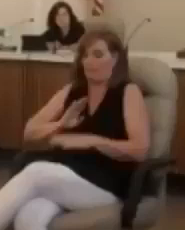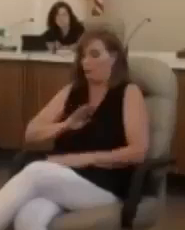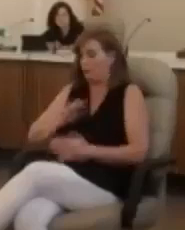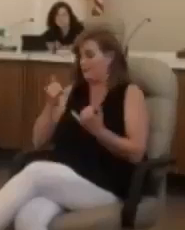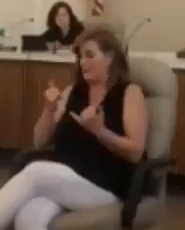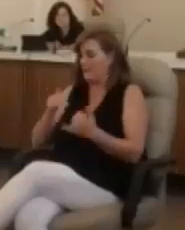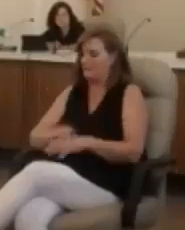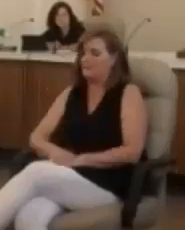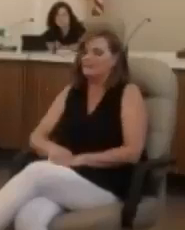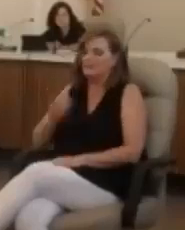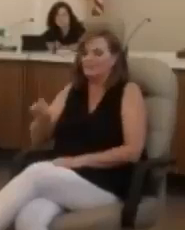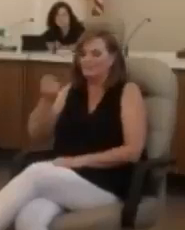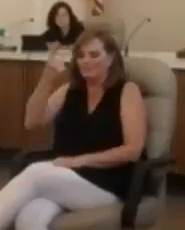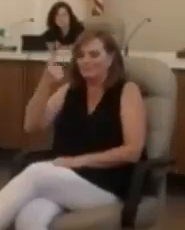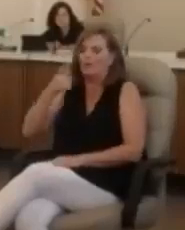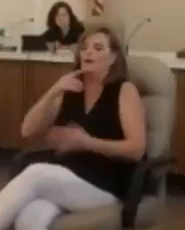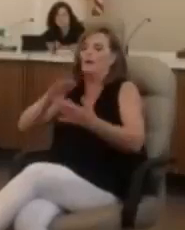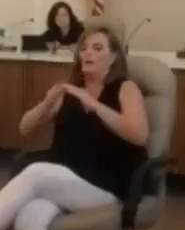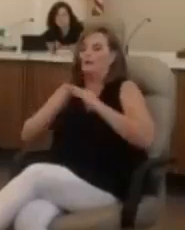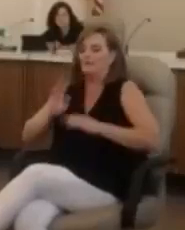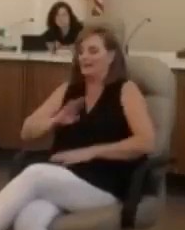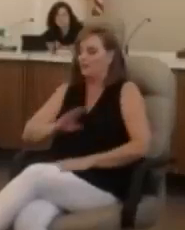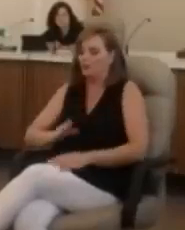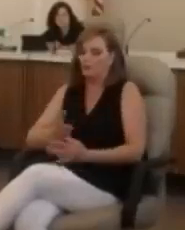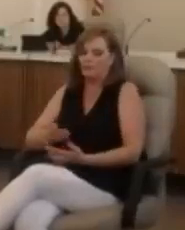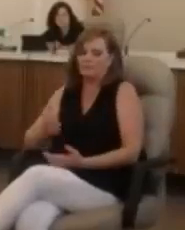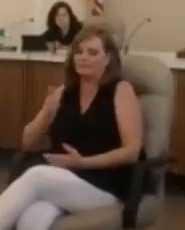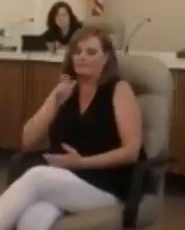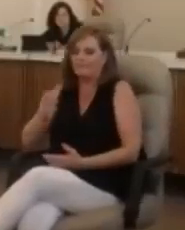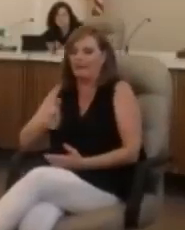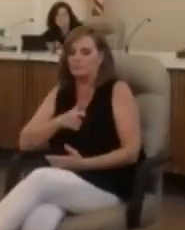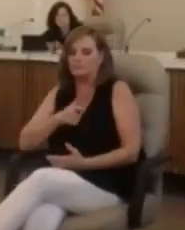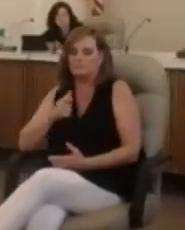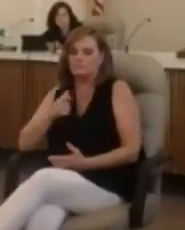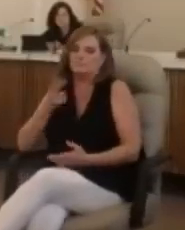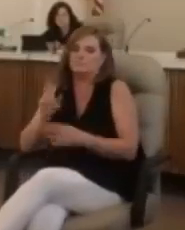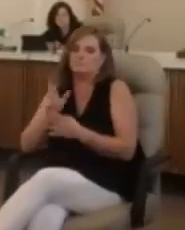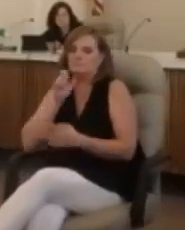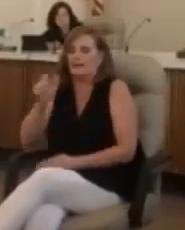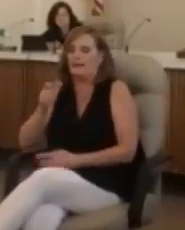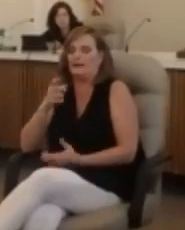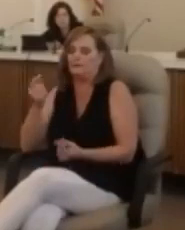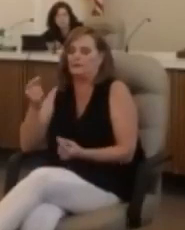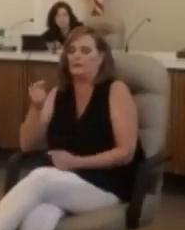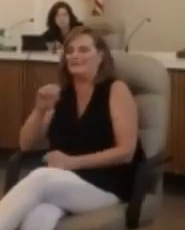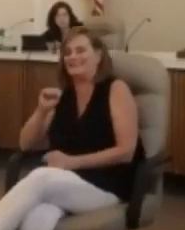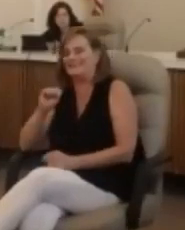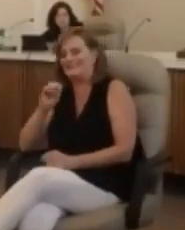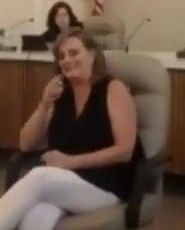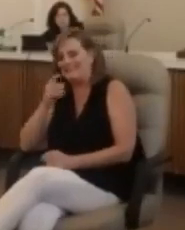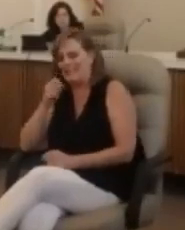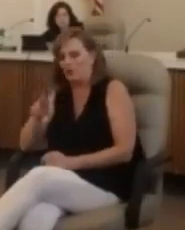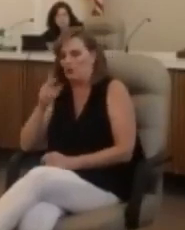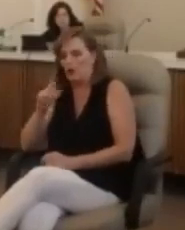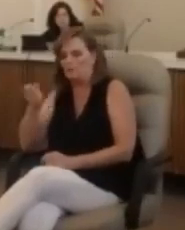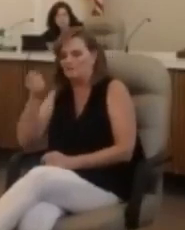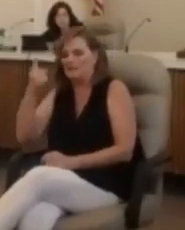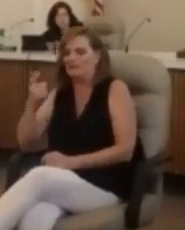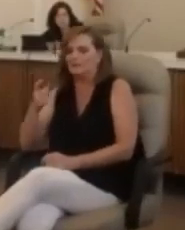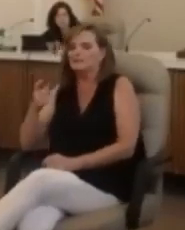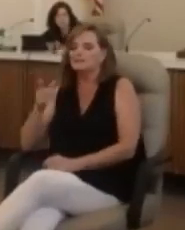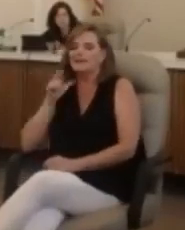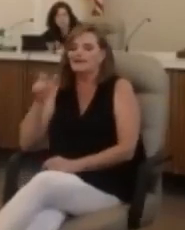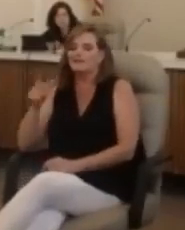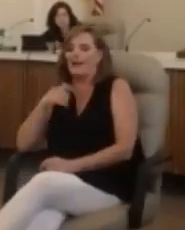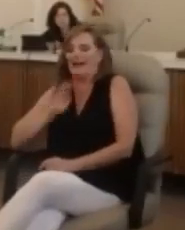town board hasn't done seeker, won't be doing subdivision review. That's not within the town board's jurisdiction here, it's within the planning board's